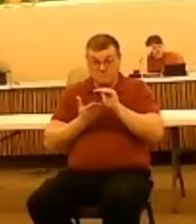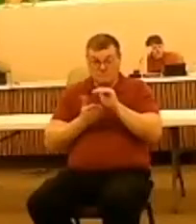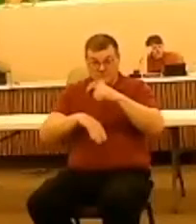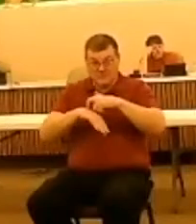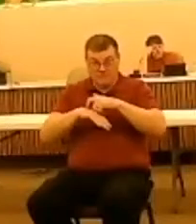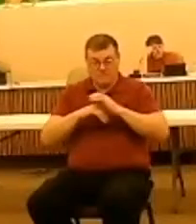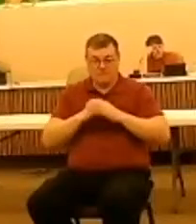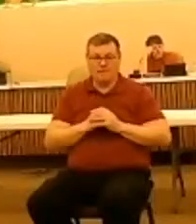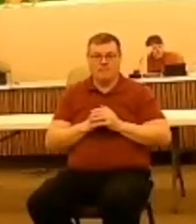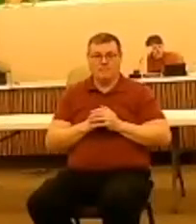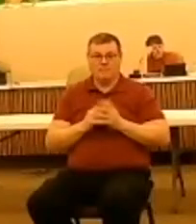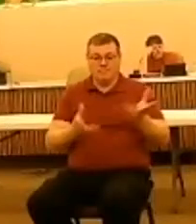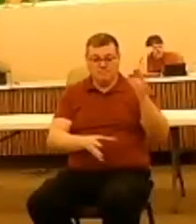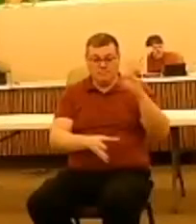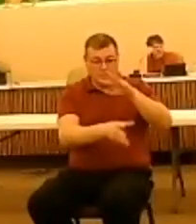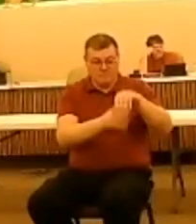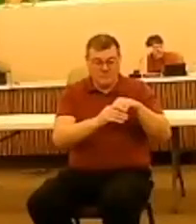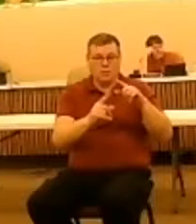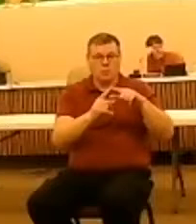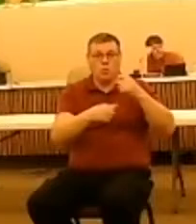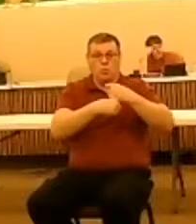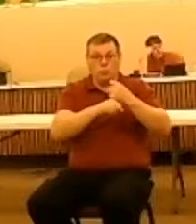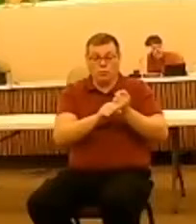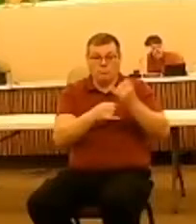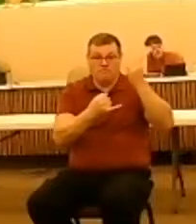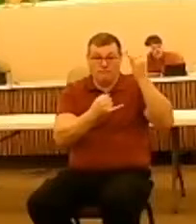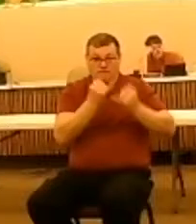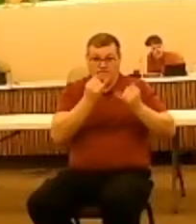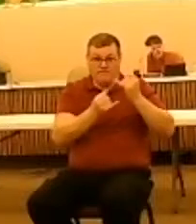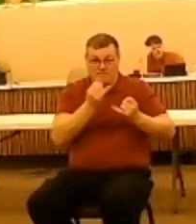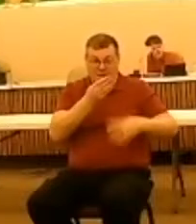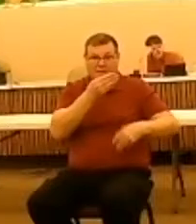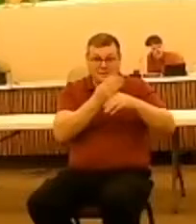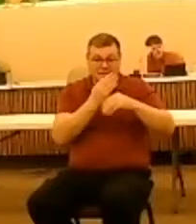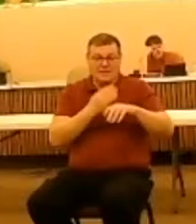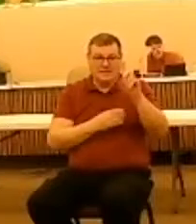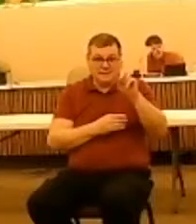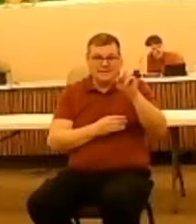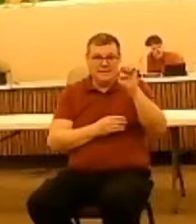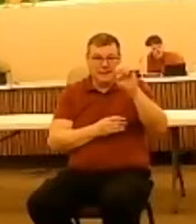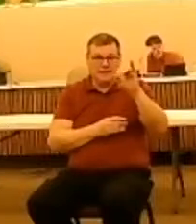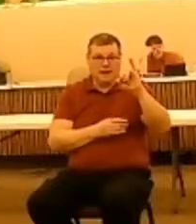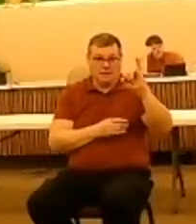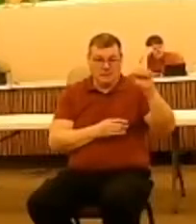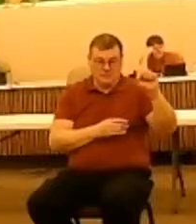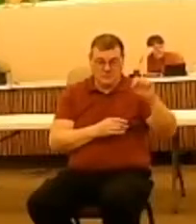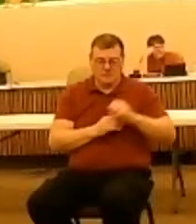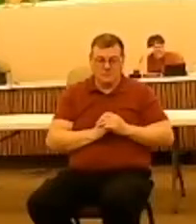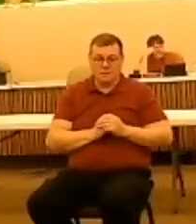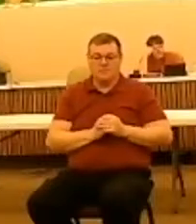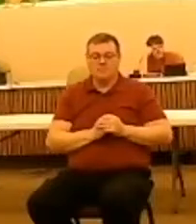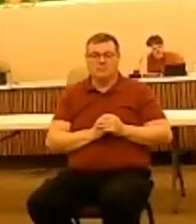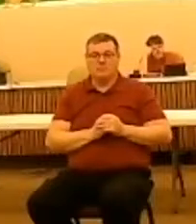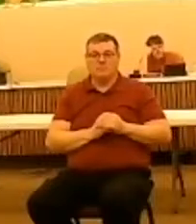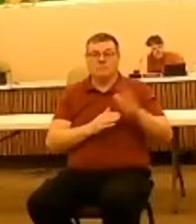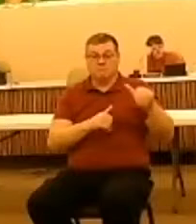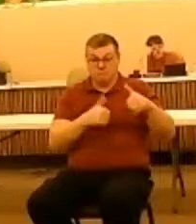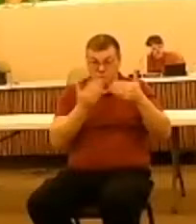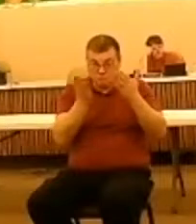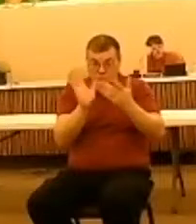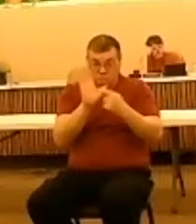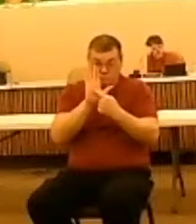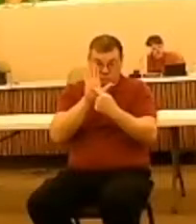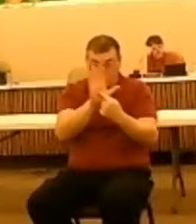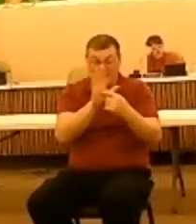period, fold that in to create the final supplemental GEIS, present that, and if